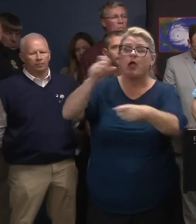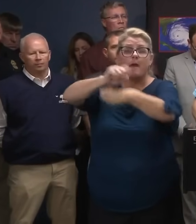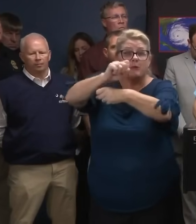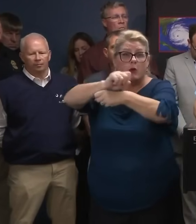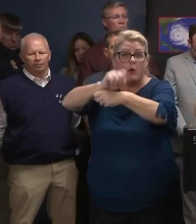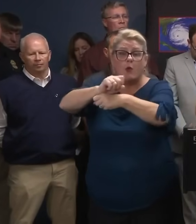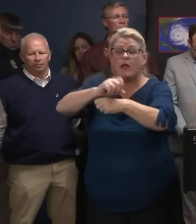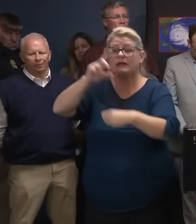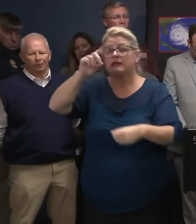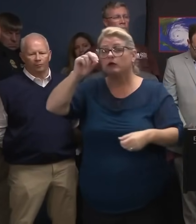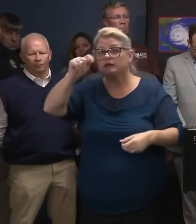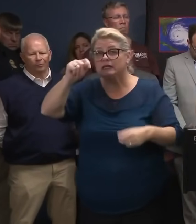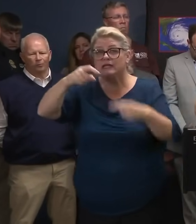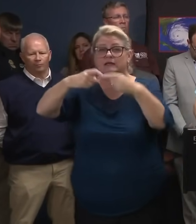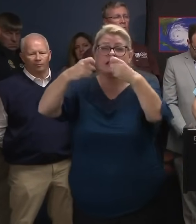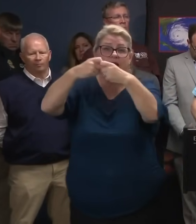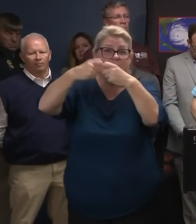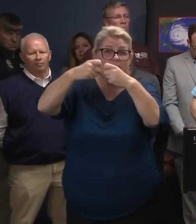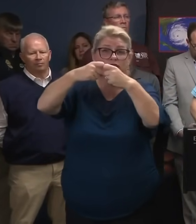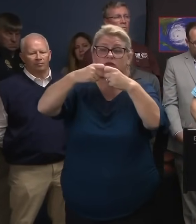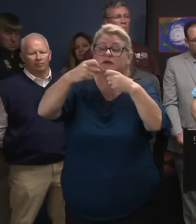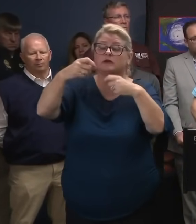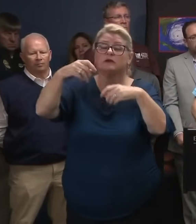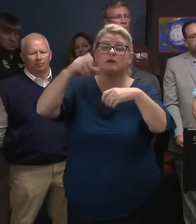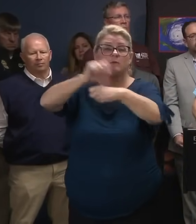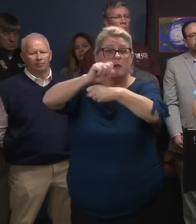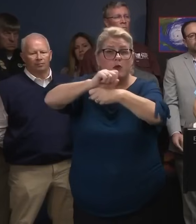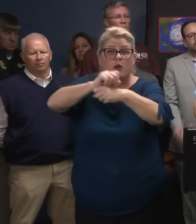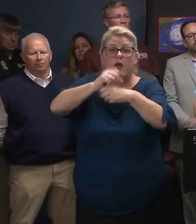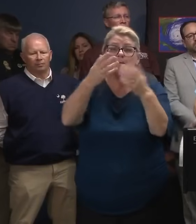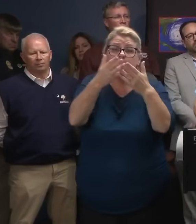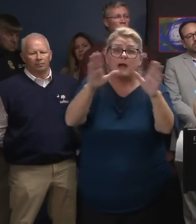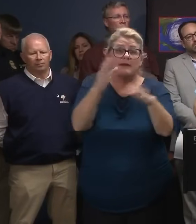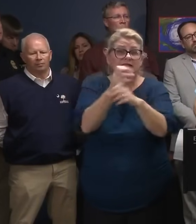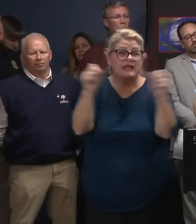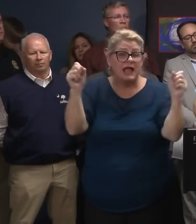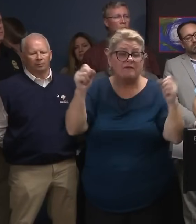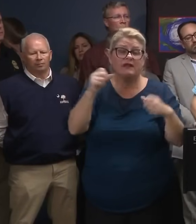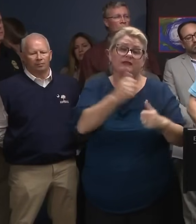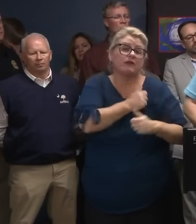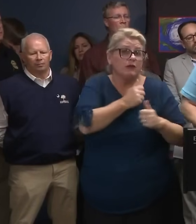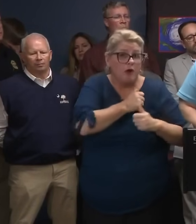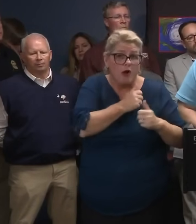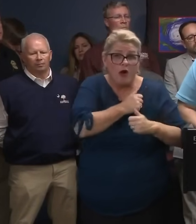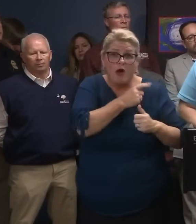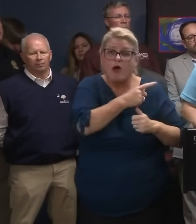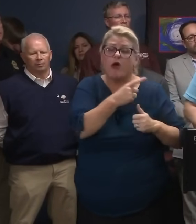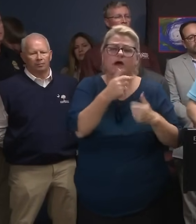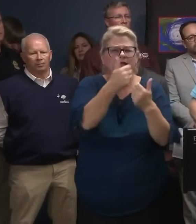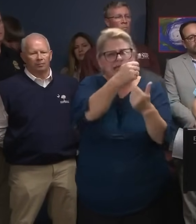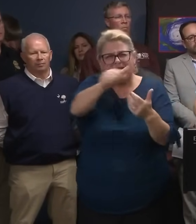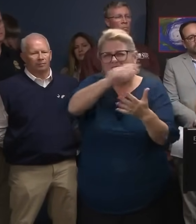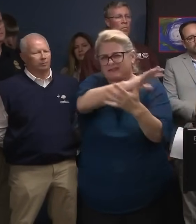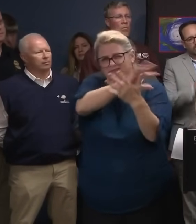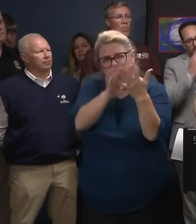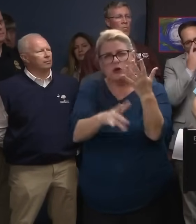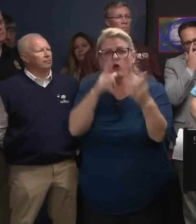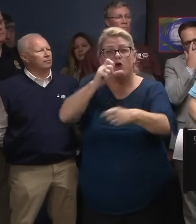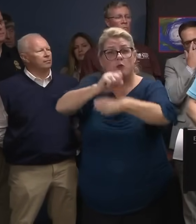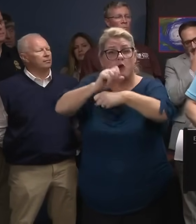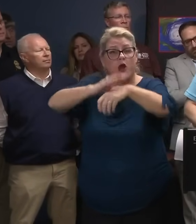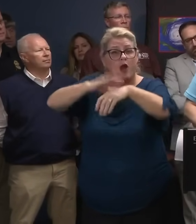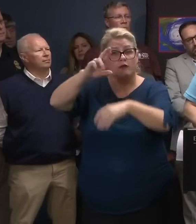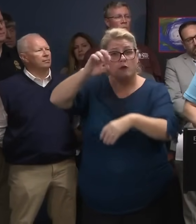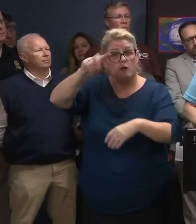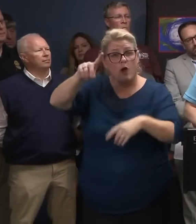a DOT crew, a utility crew, a public safety crew, a National Guard crew, any of those working on the side of the road,